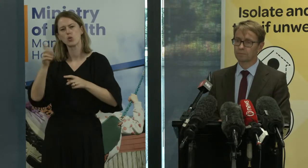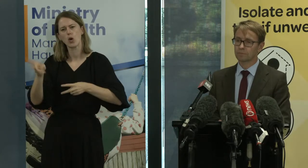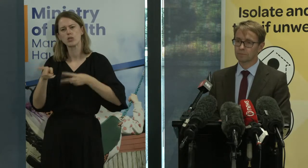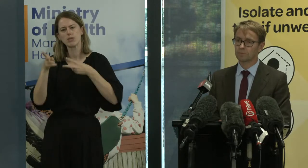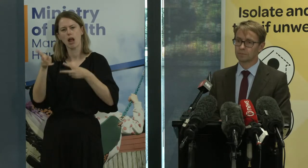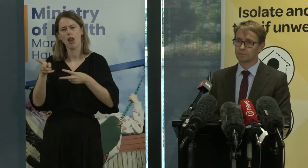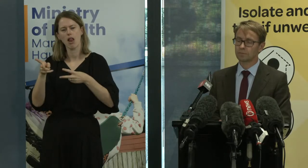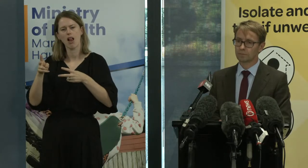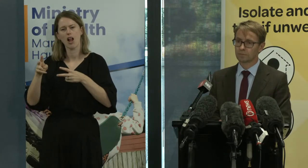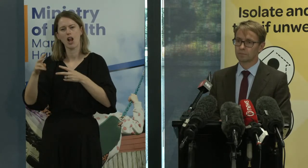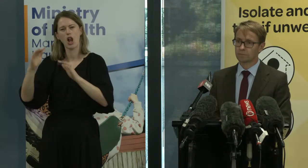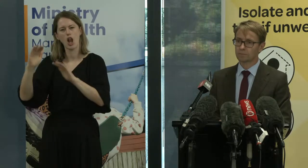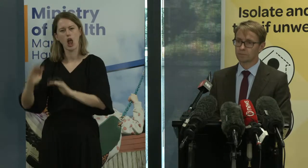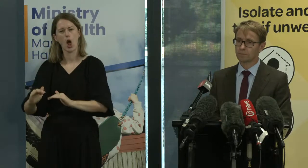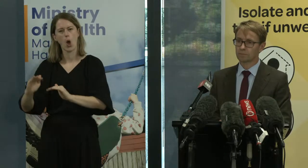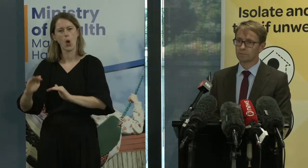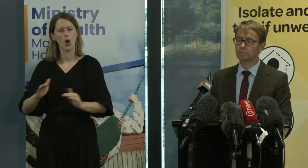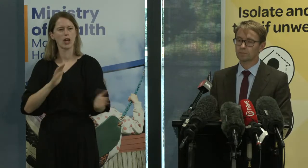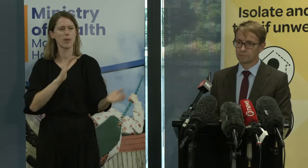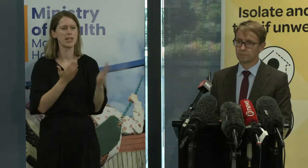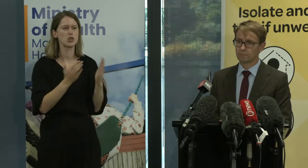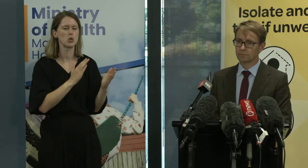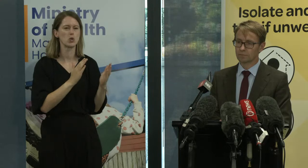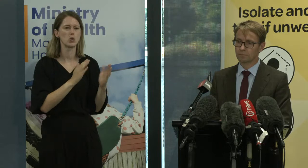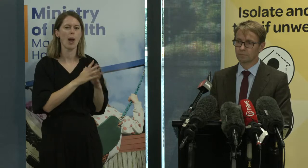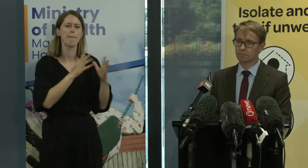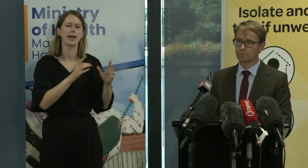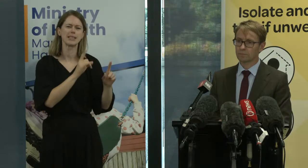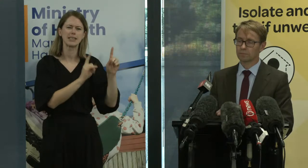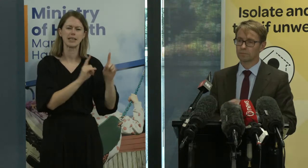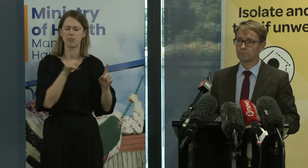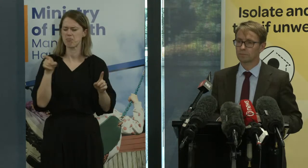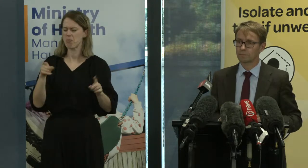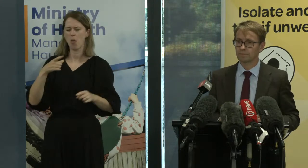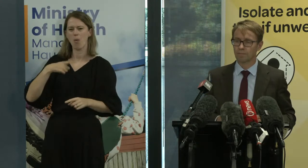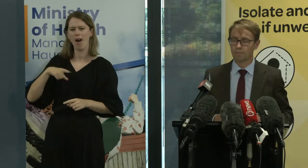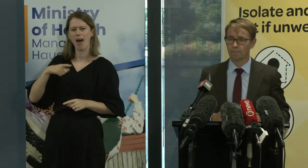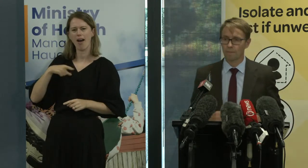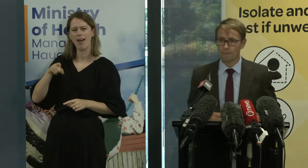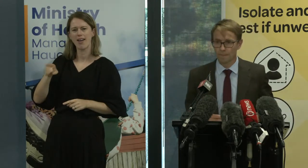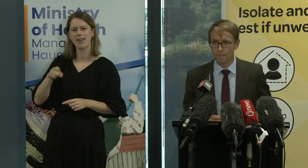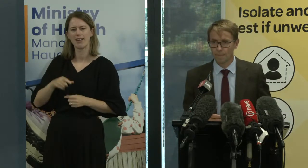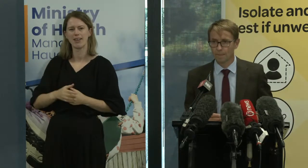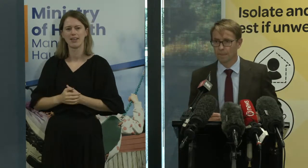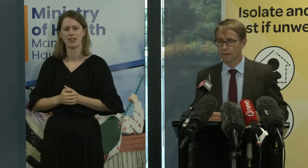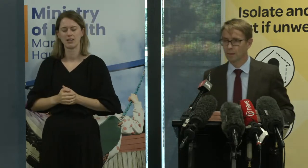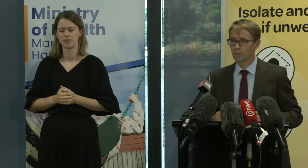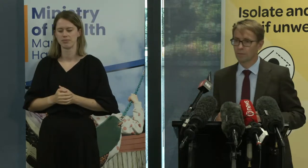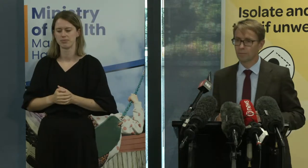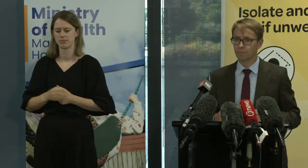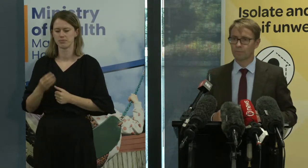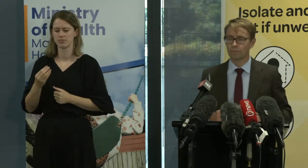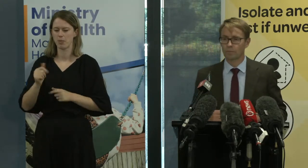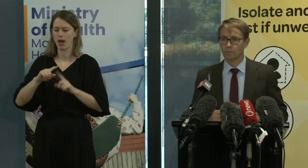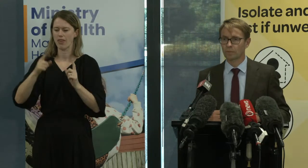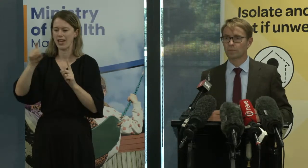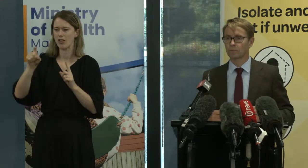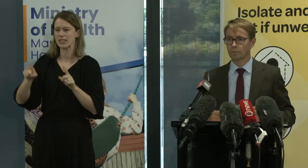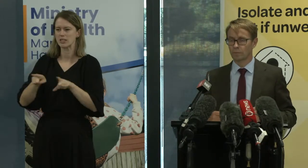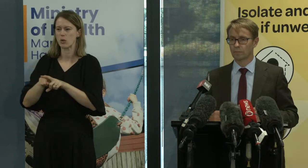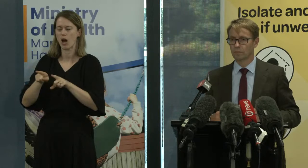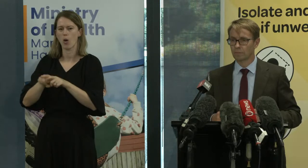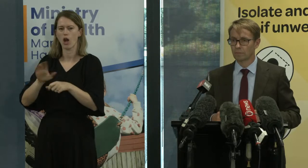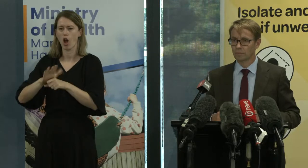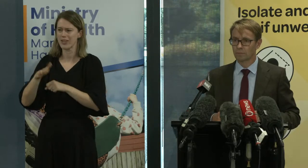hospitalisation rates compared to the main cities and regions. What do you put that down to, not just for Canterbury, but some of those other